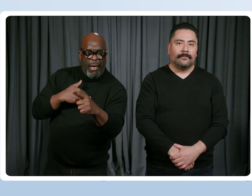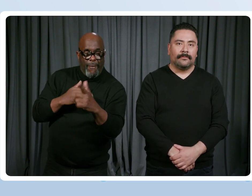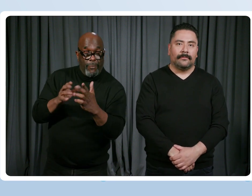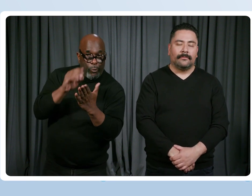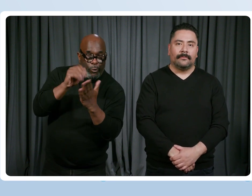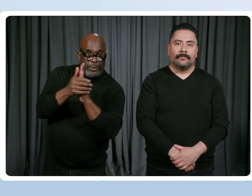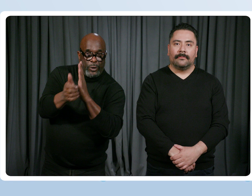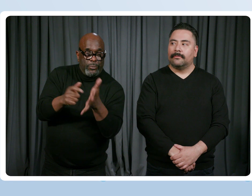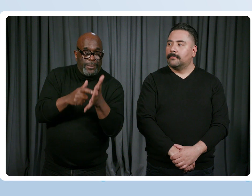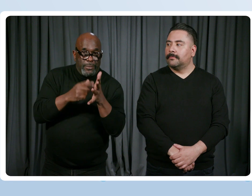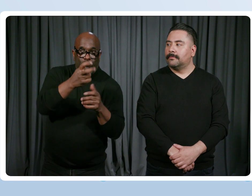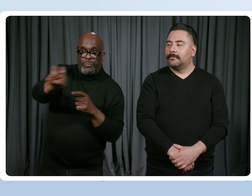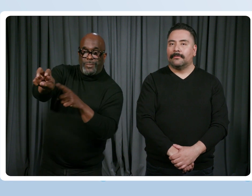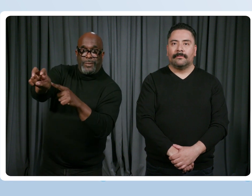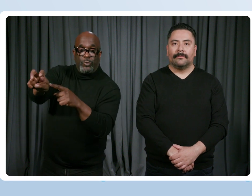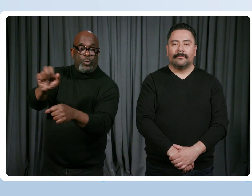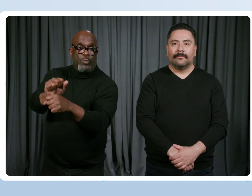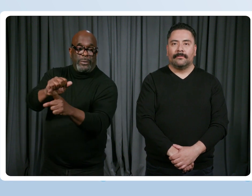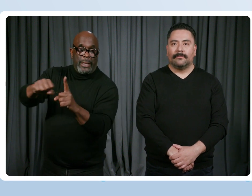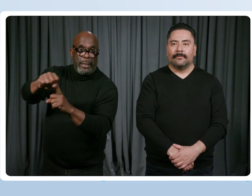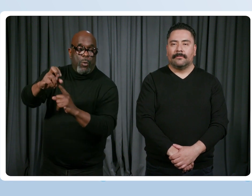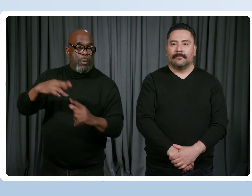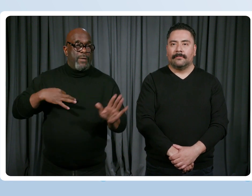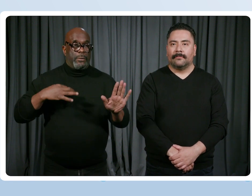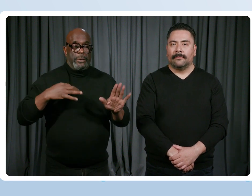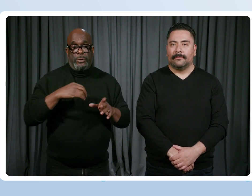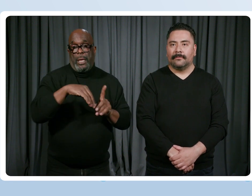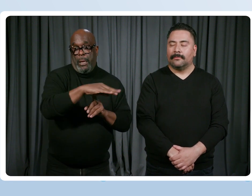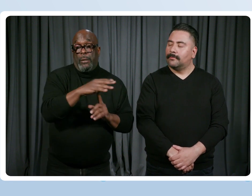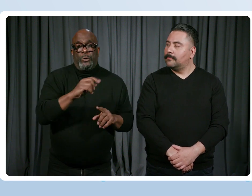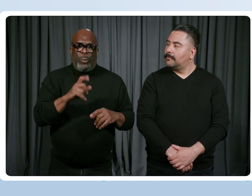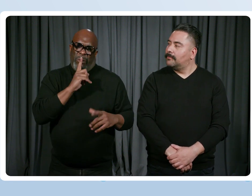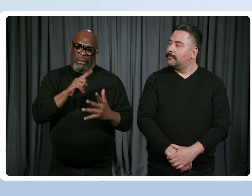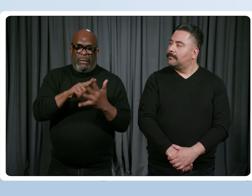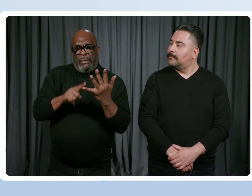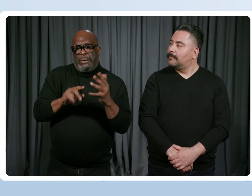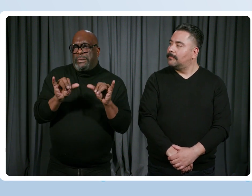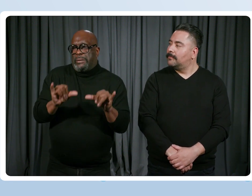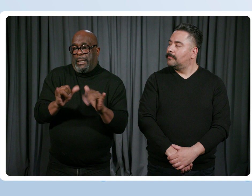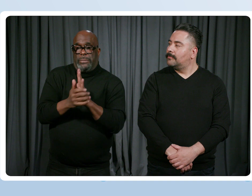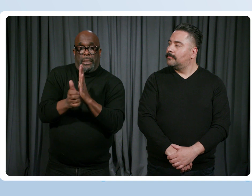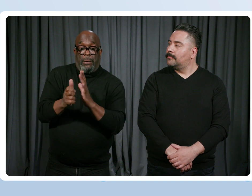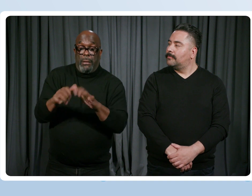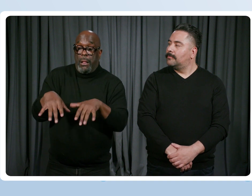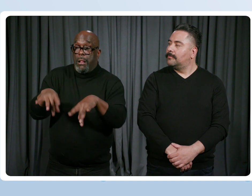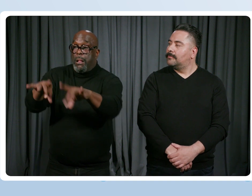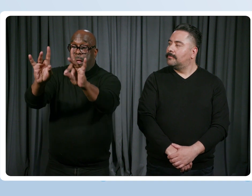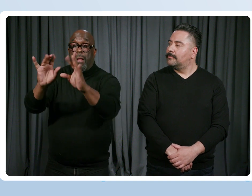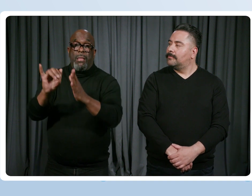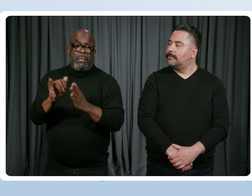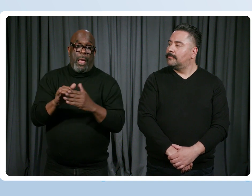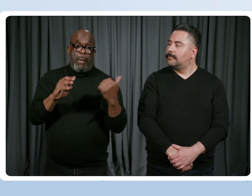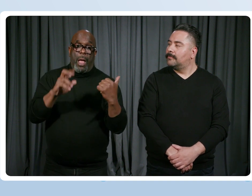to be able to then transition into a work setting or a volunteer setting. Mm-hmm. So it's a lot of the same skill acquisition that Molly was talking about, but it's just a